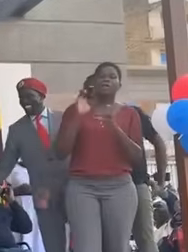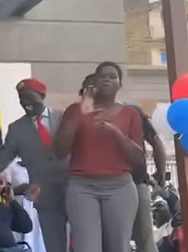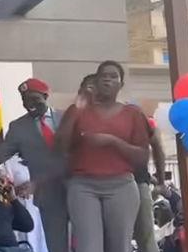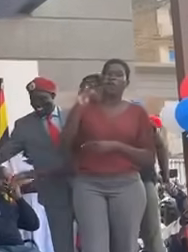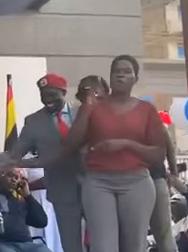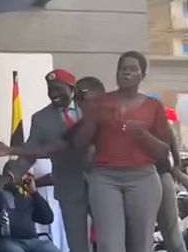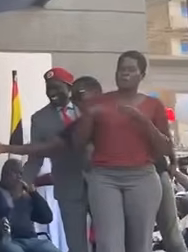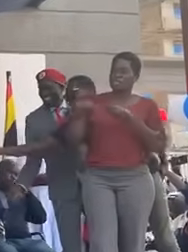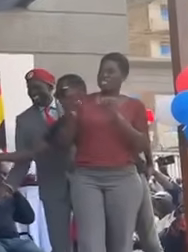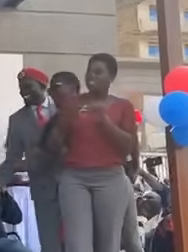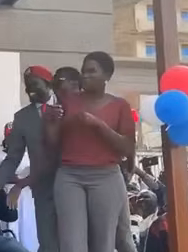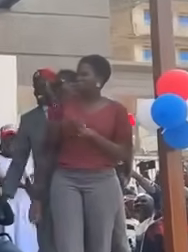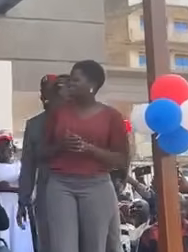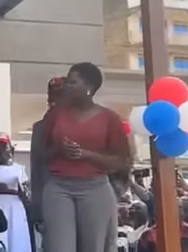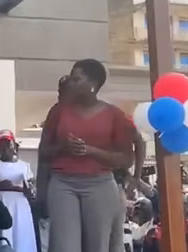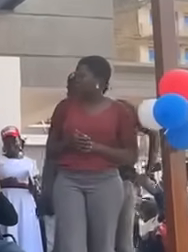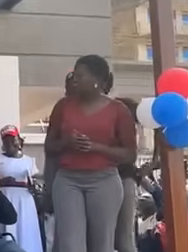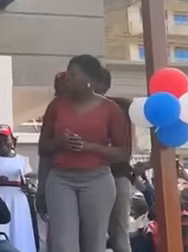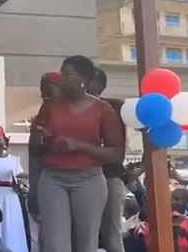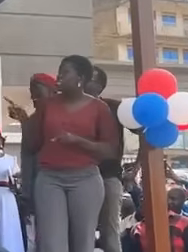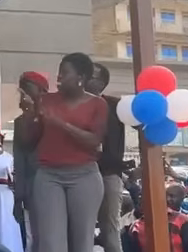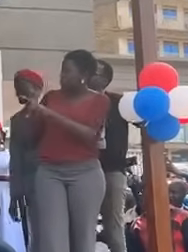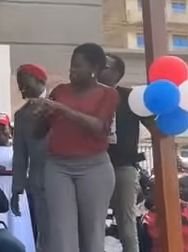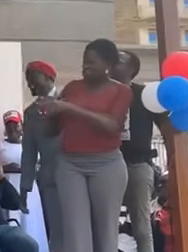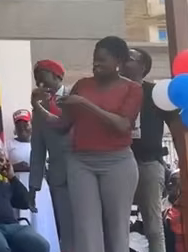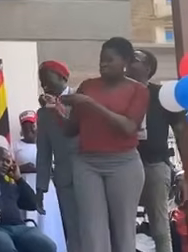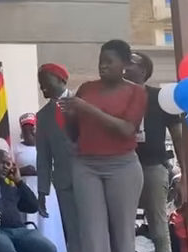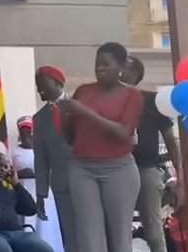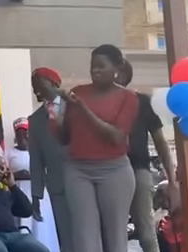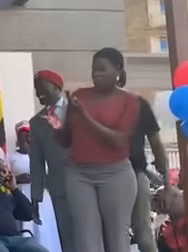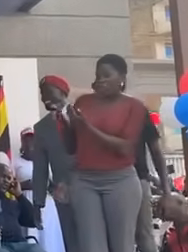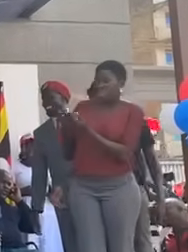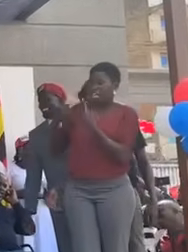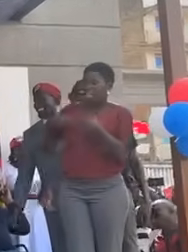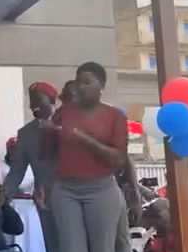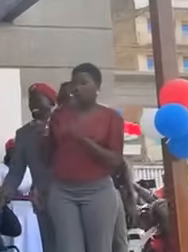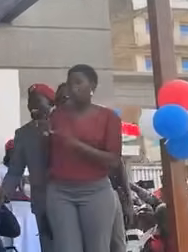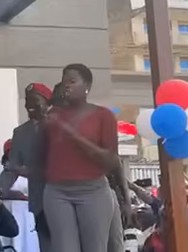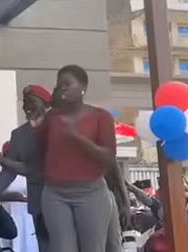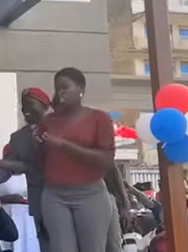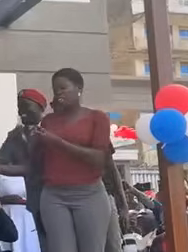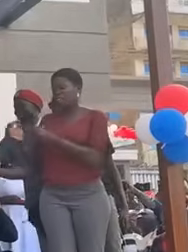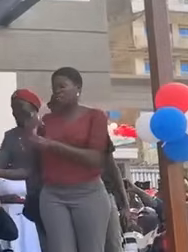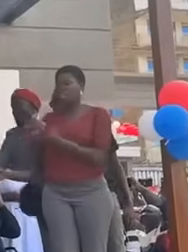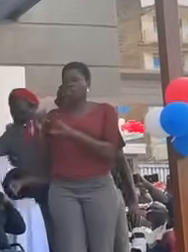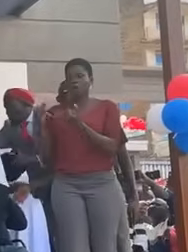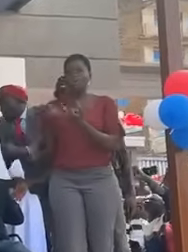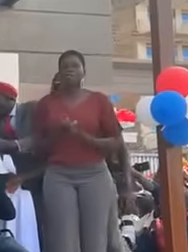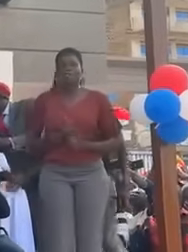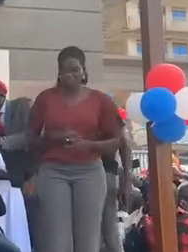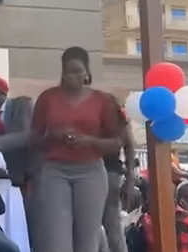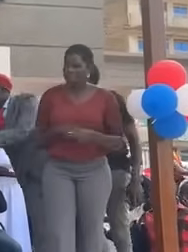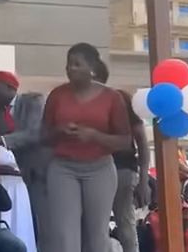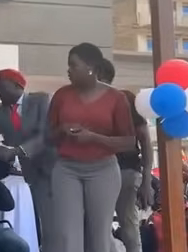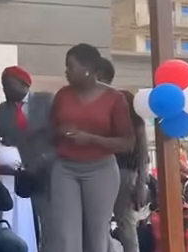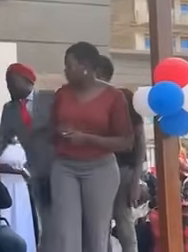Thank you very much. I never took out all on your prince and Okoe Chan. Thank you, my brother.